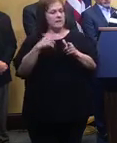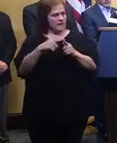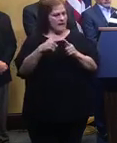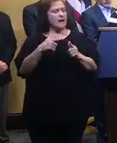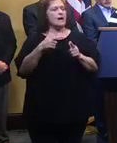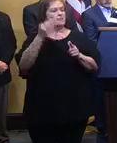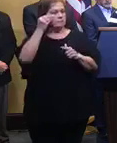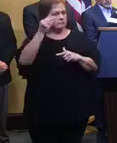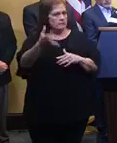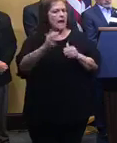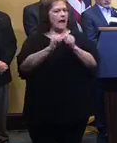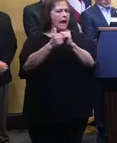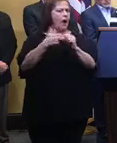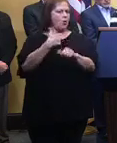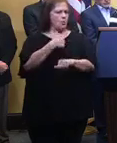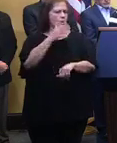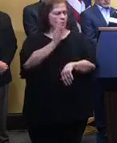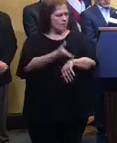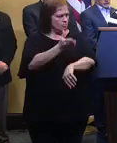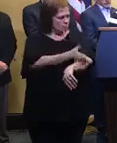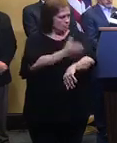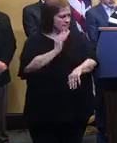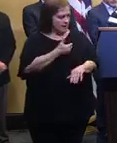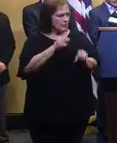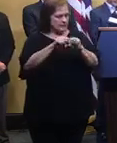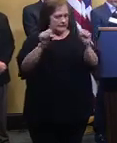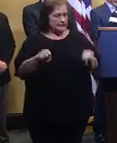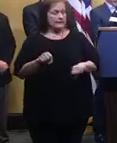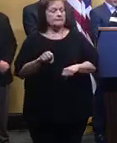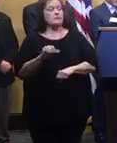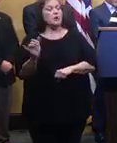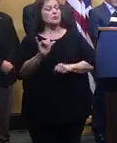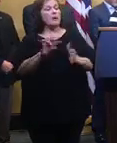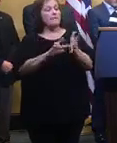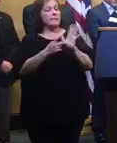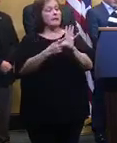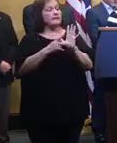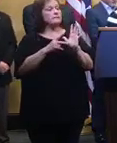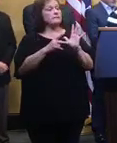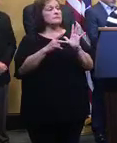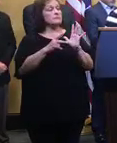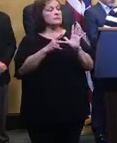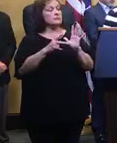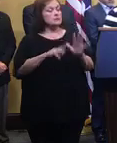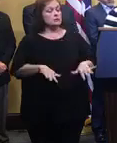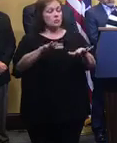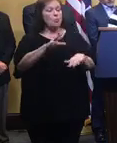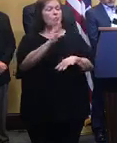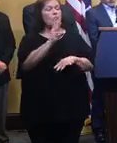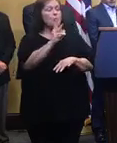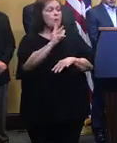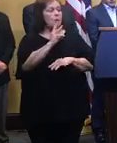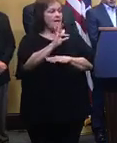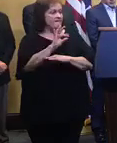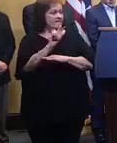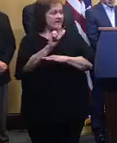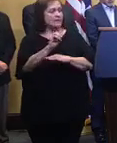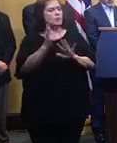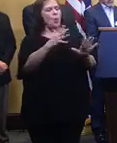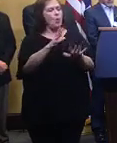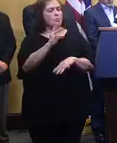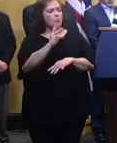improve our infrastructure. And that also includes a stormwater fee. Also, we are